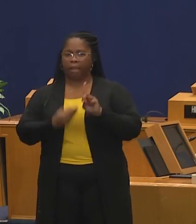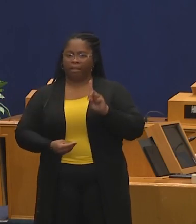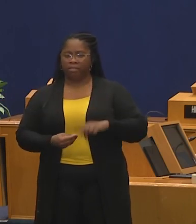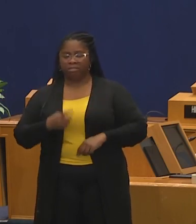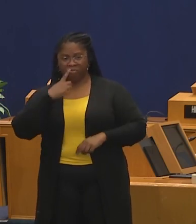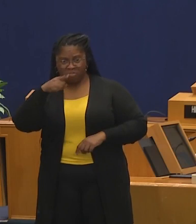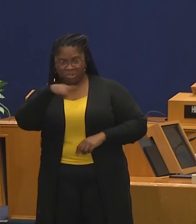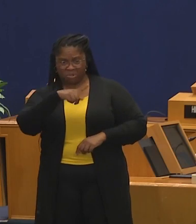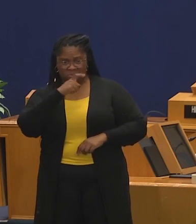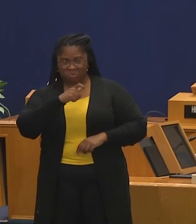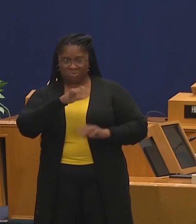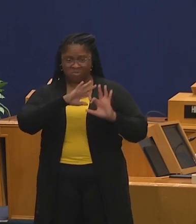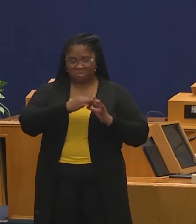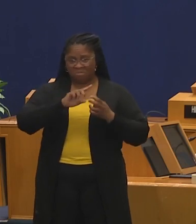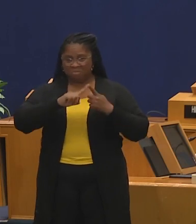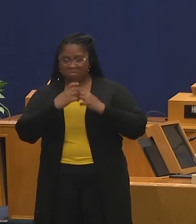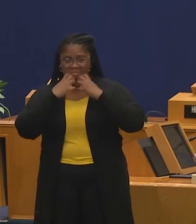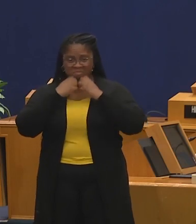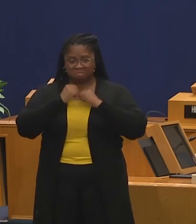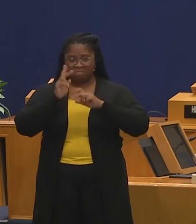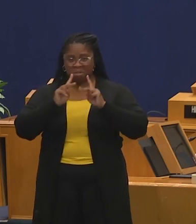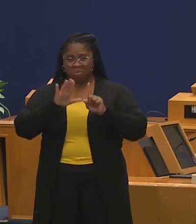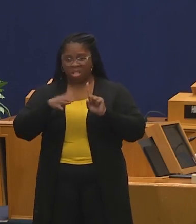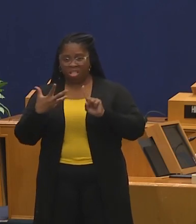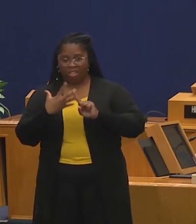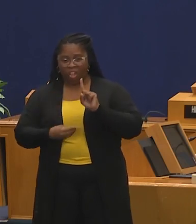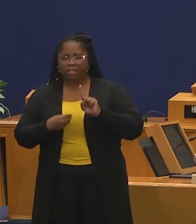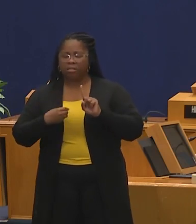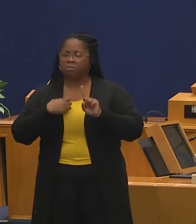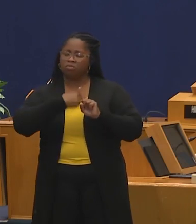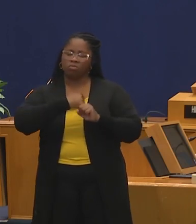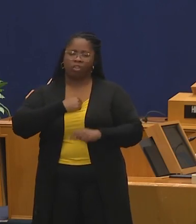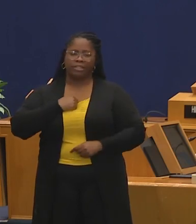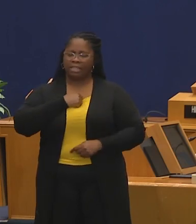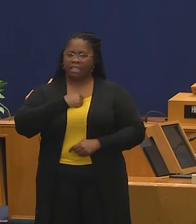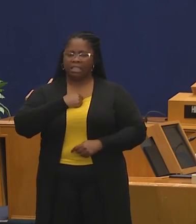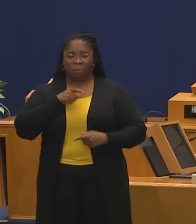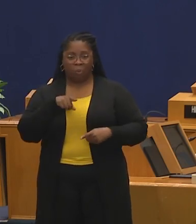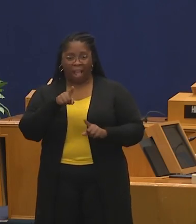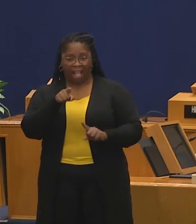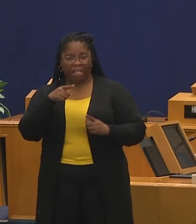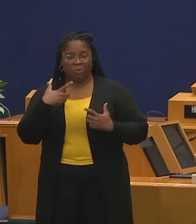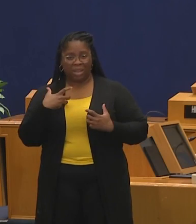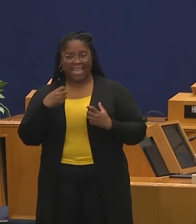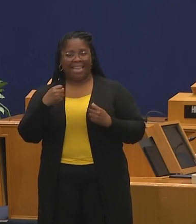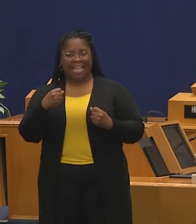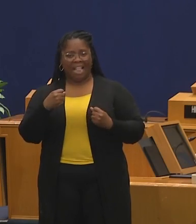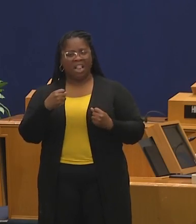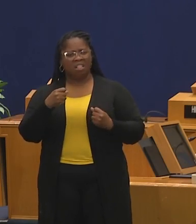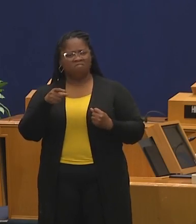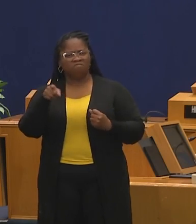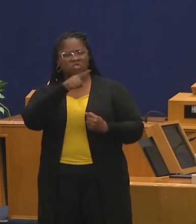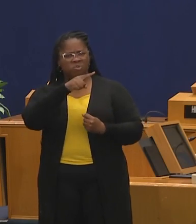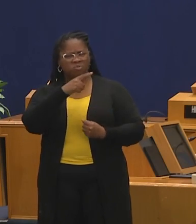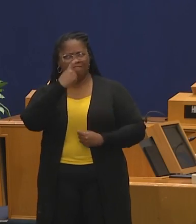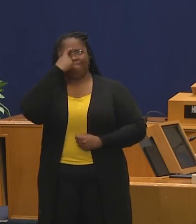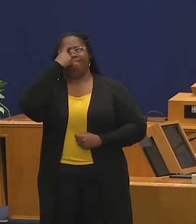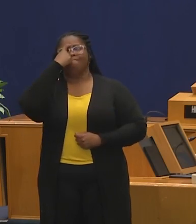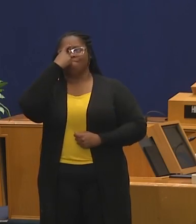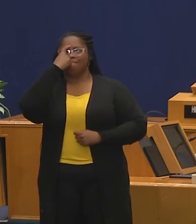loved ones, we're deeply sorry. And as you heal from your loss, please know you remain in our thoughts and prayers every